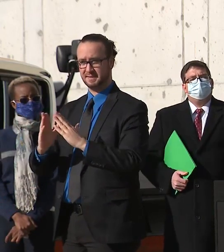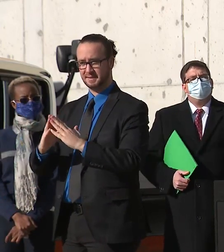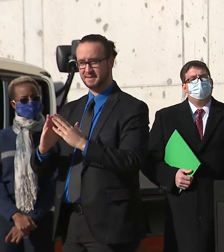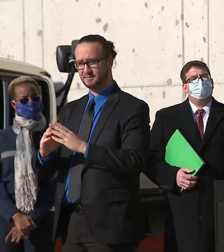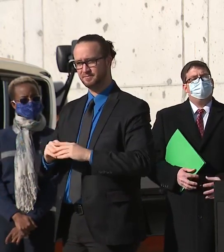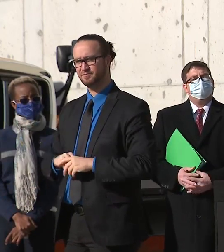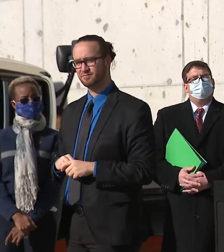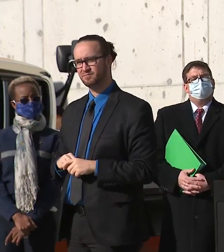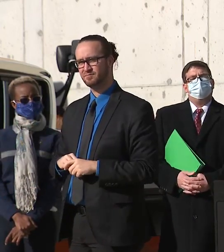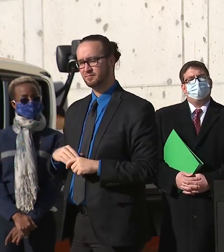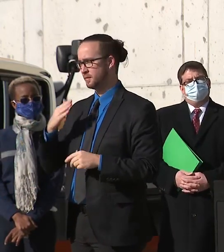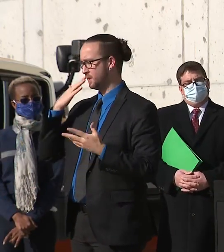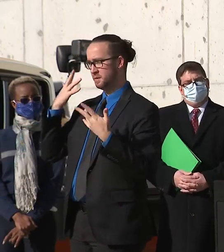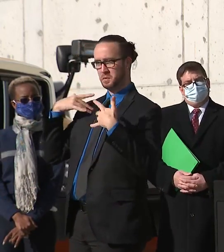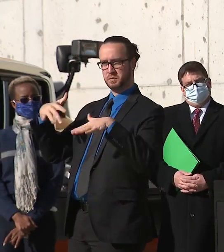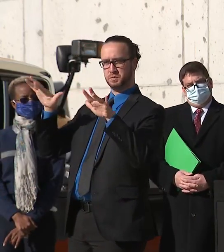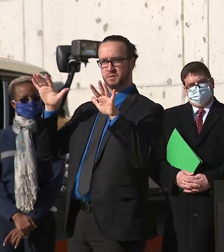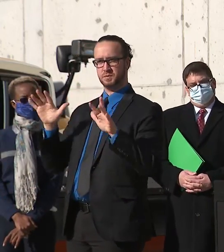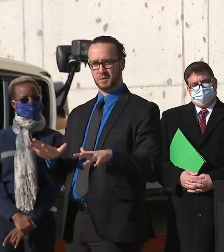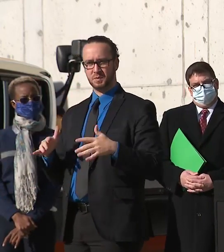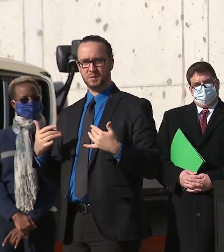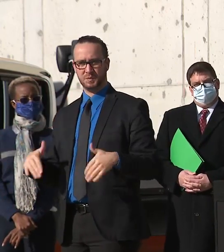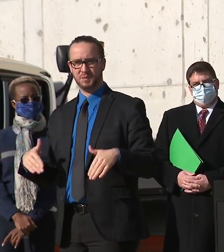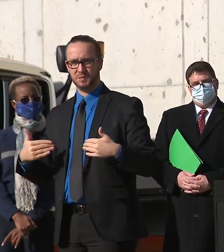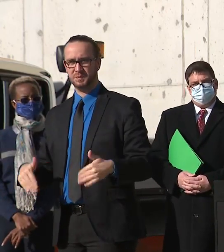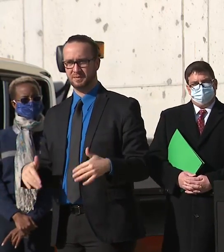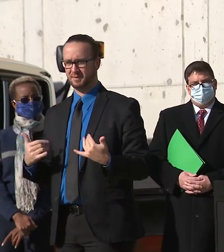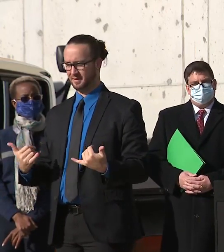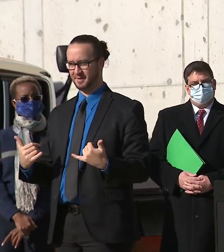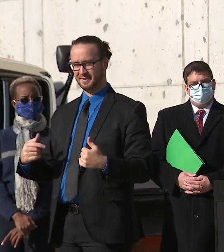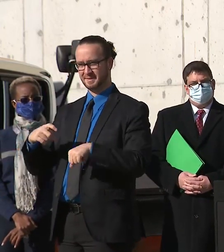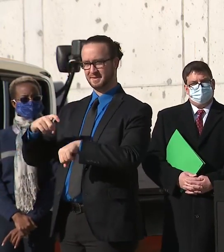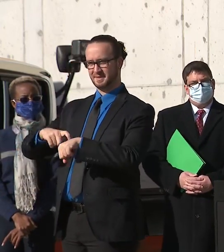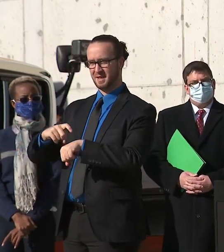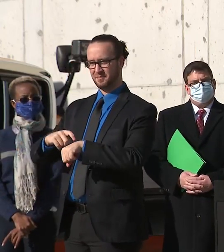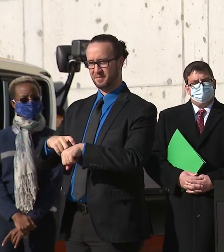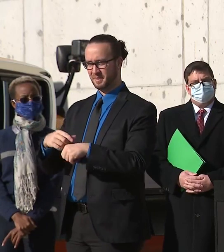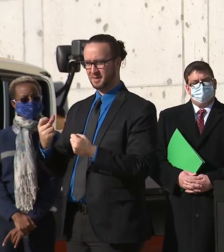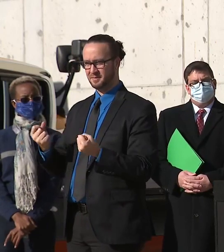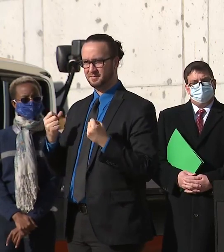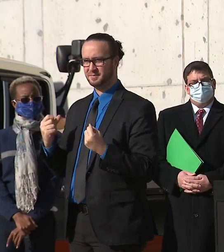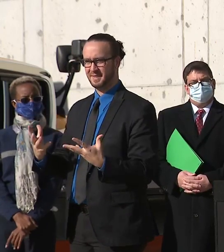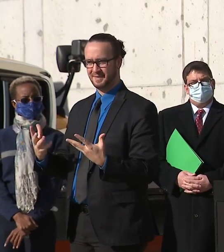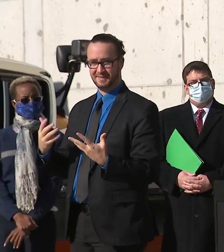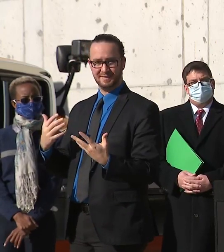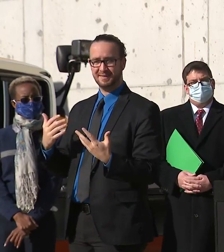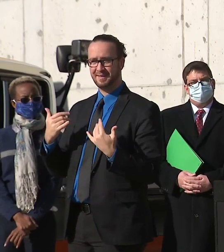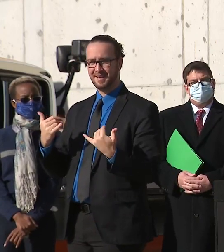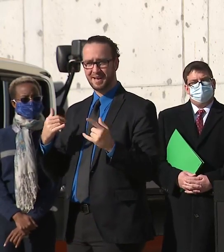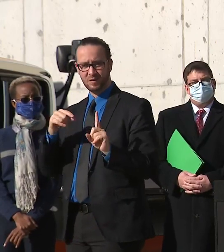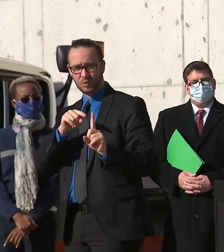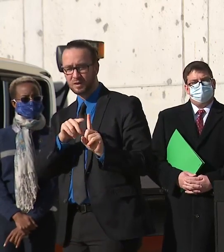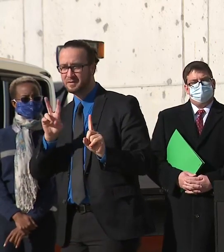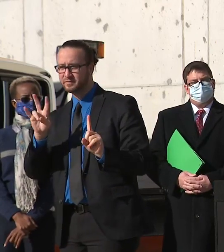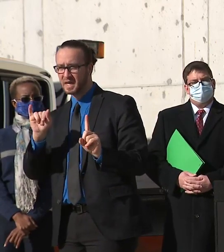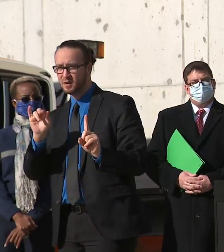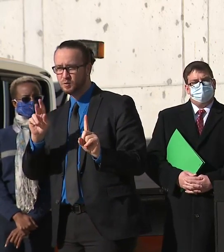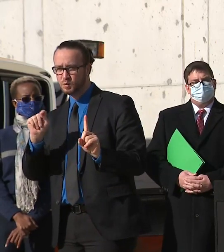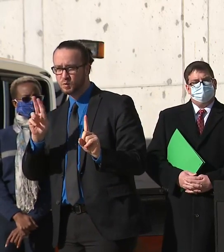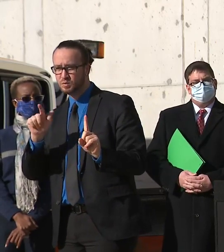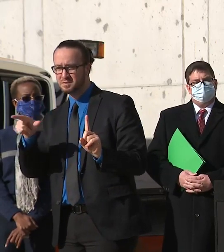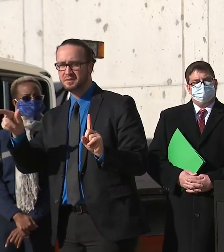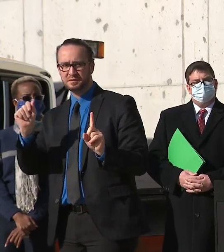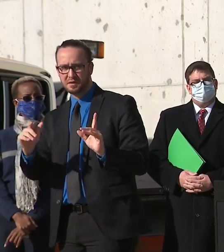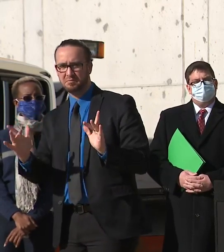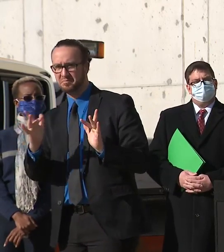are managing the snow operations with as much virtual work as possible to keep as many